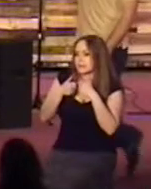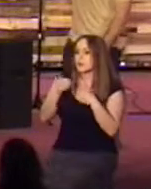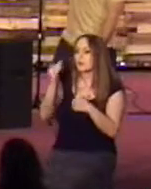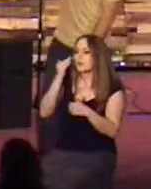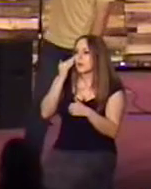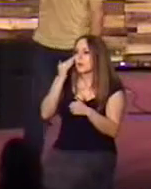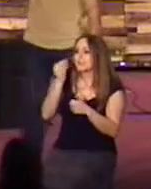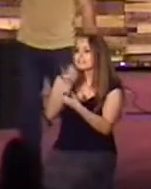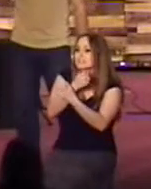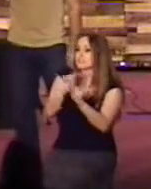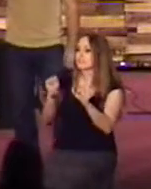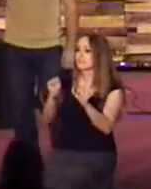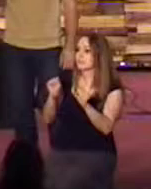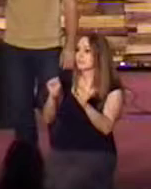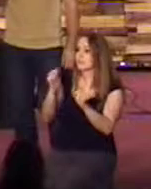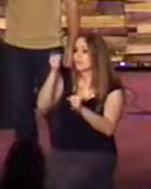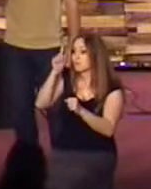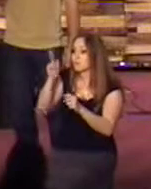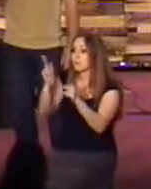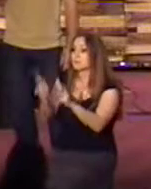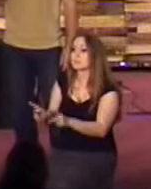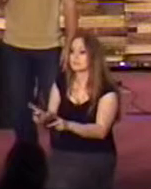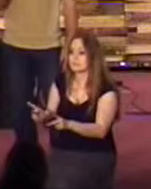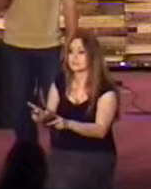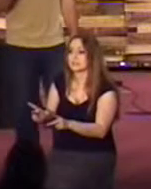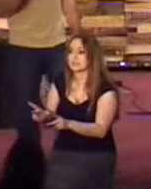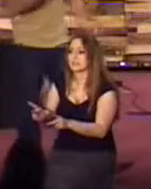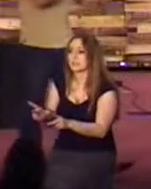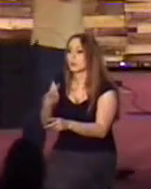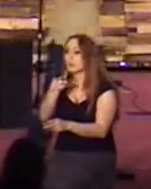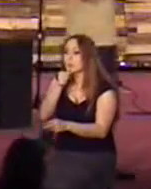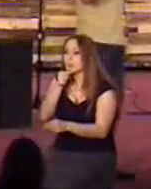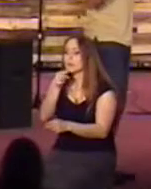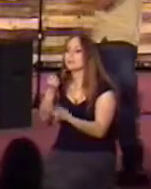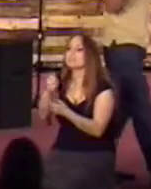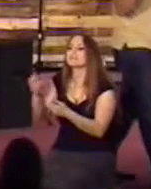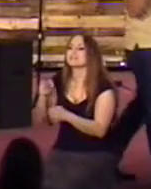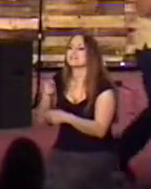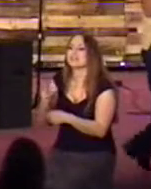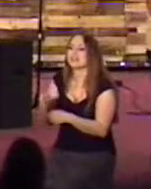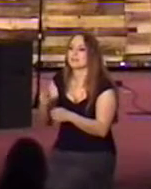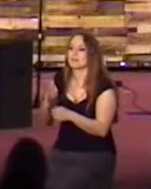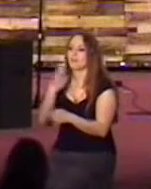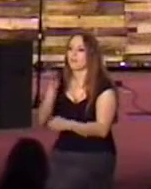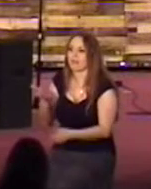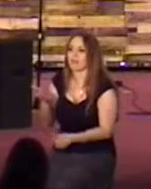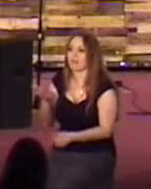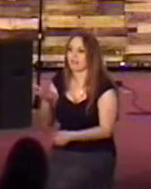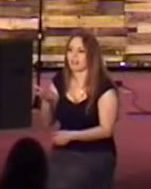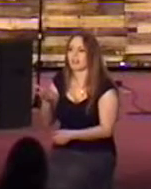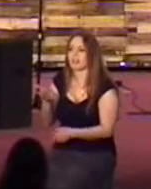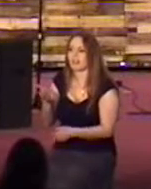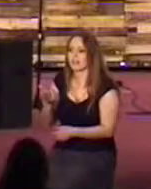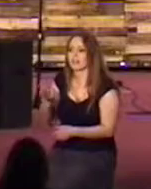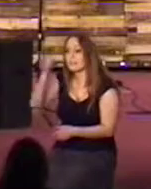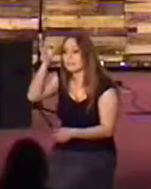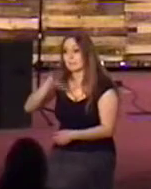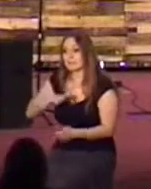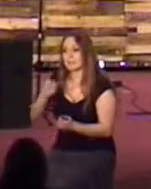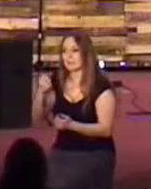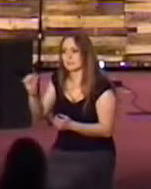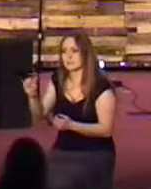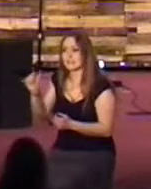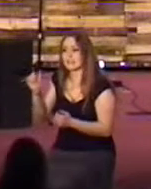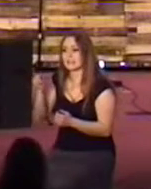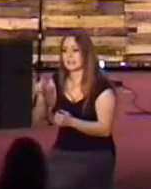to the person, all right, who's about to betray him, that is an option for him. The guy who's going to betray him now has